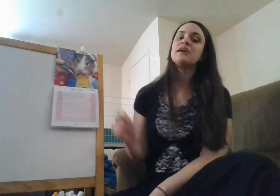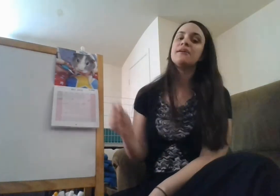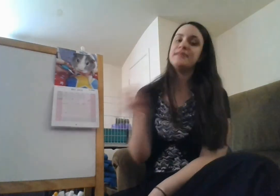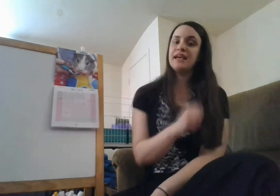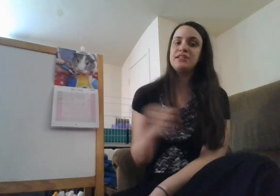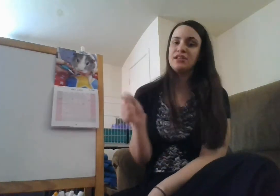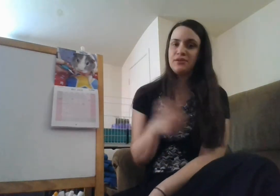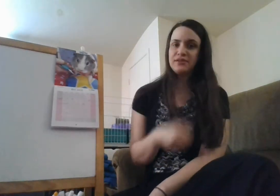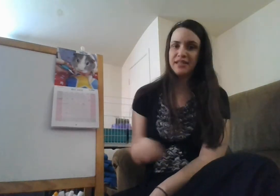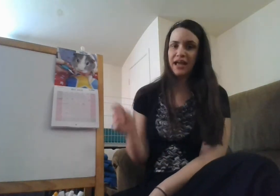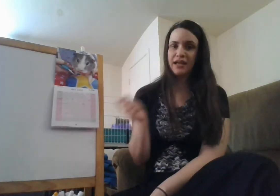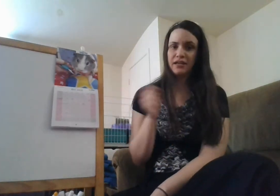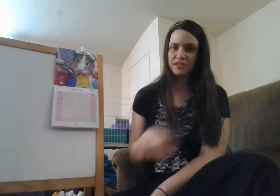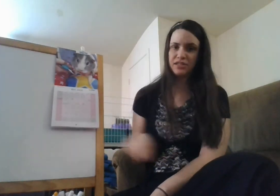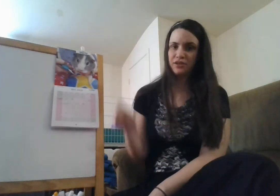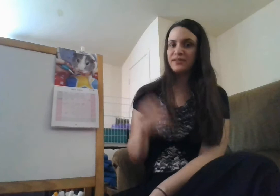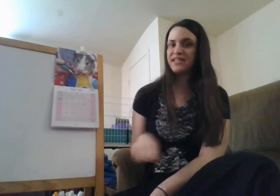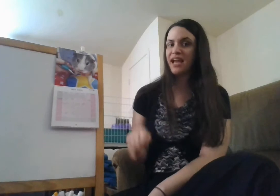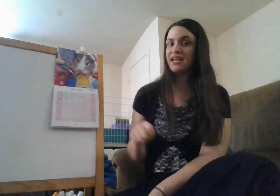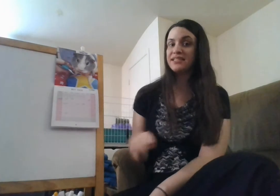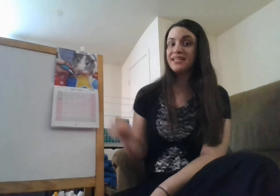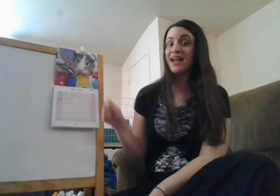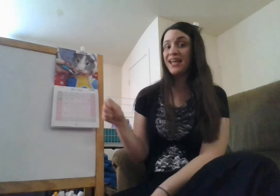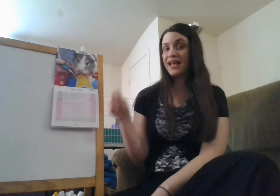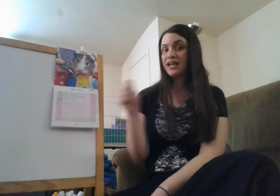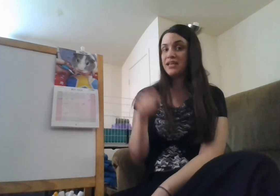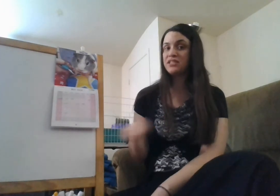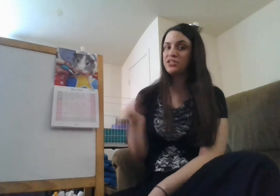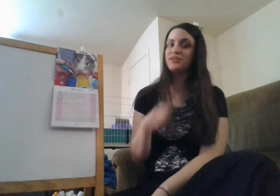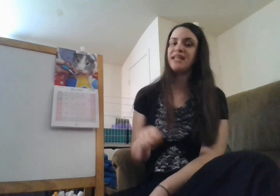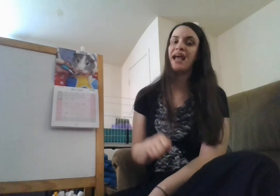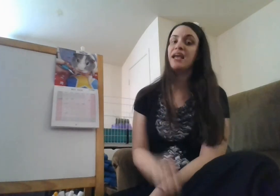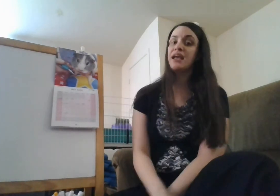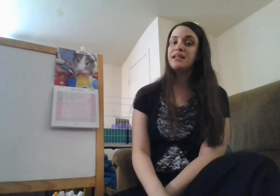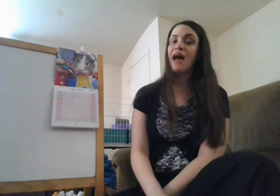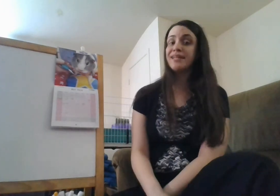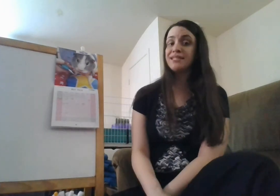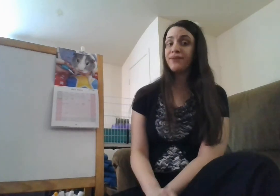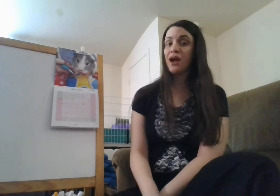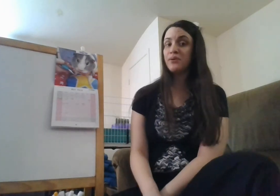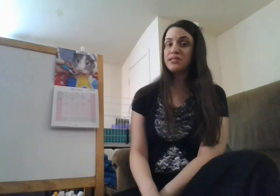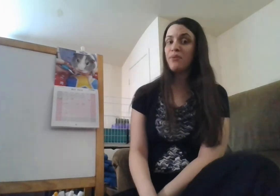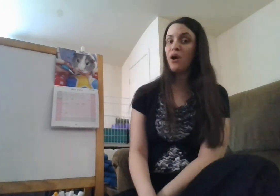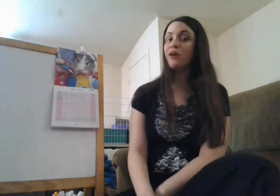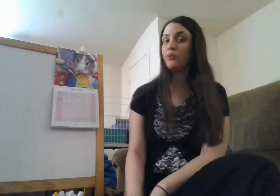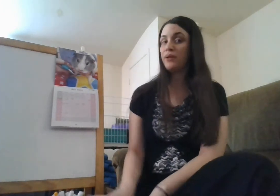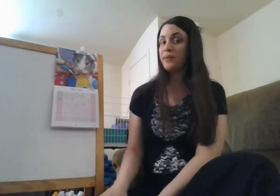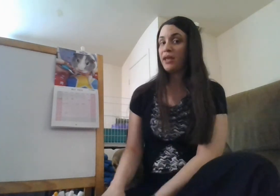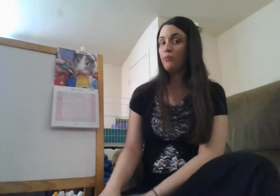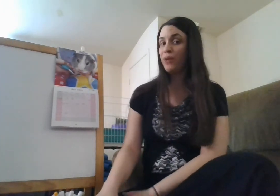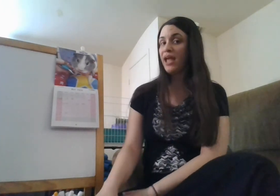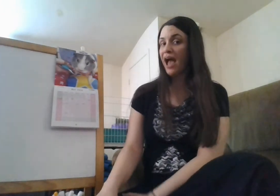we say Tuesday? Tuesday. Today is Tuesday. Now let's figure out what tomorrow will be. We